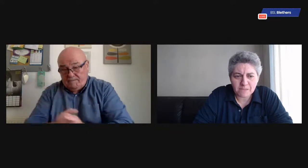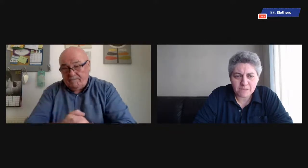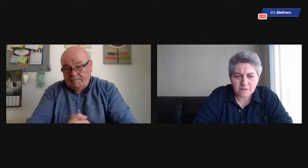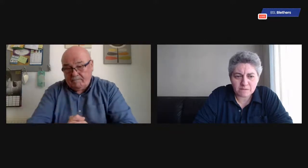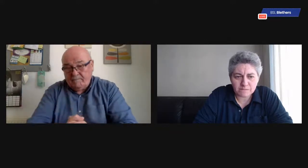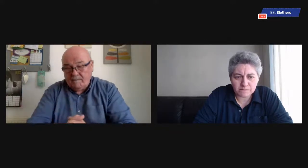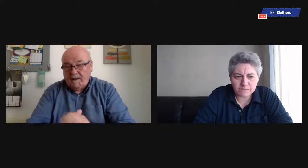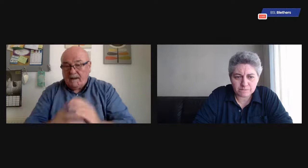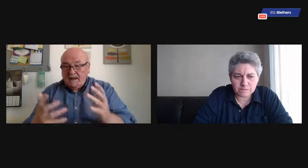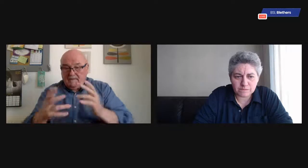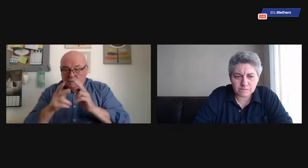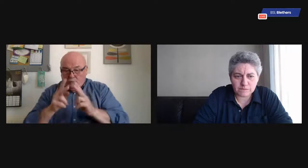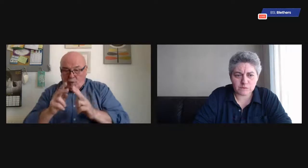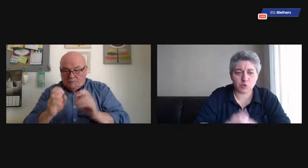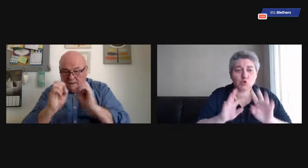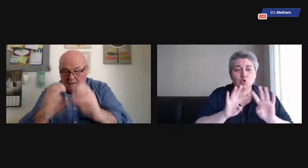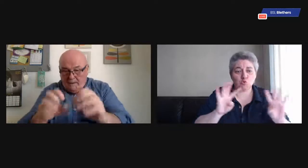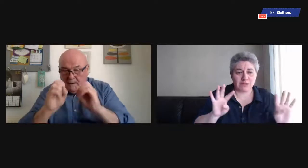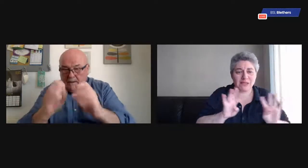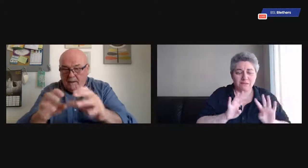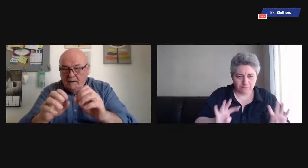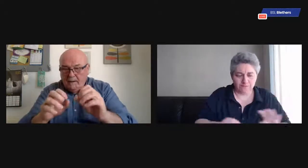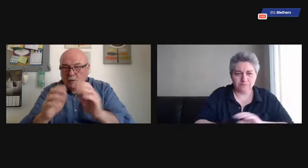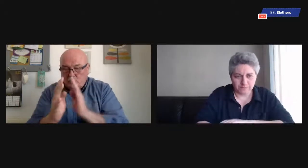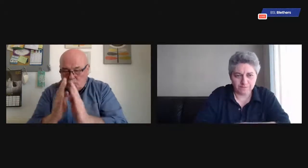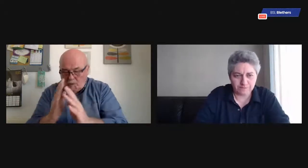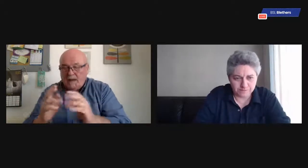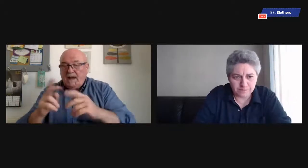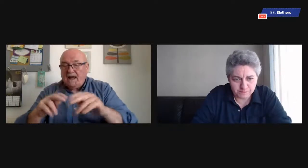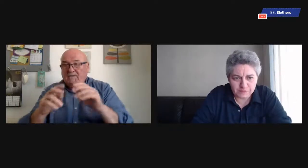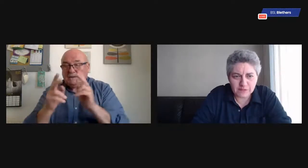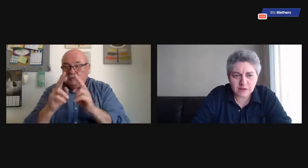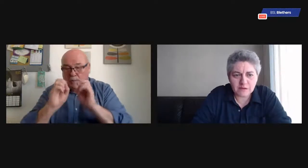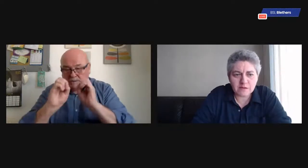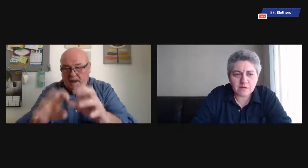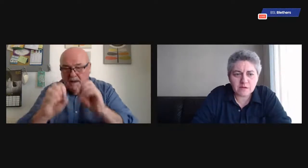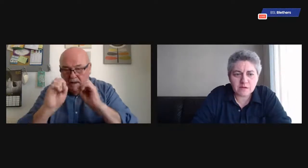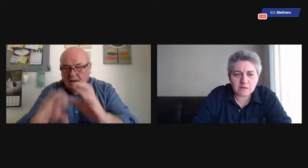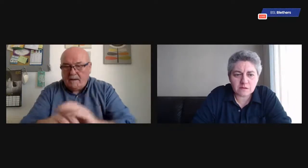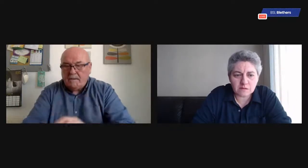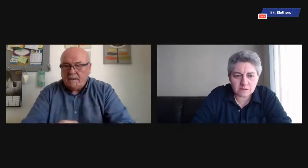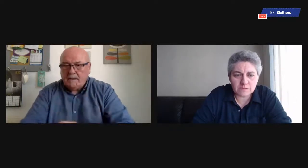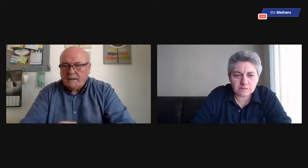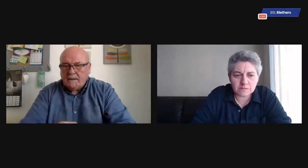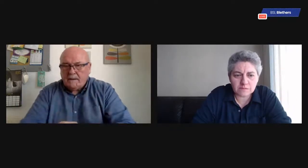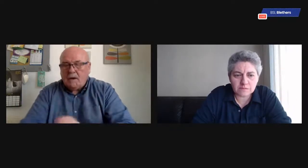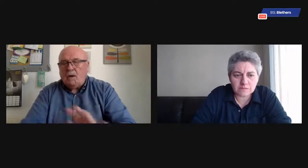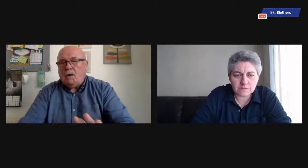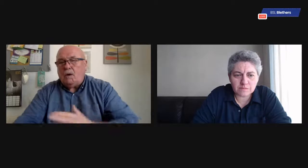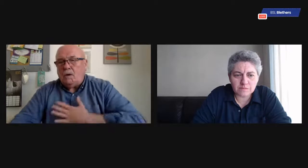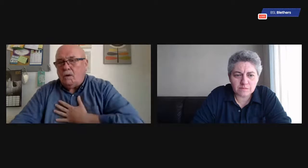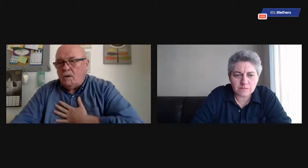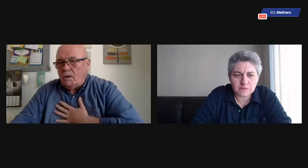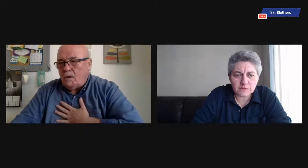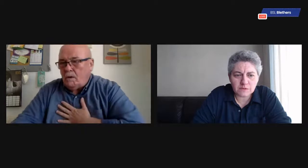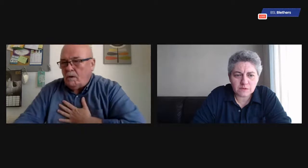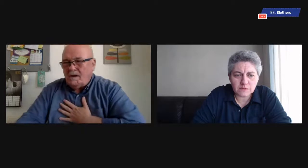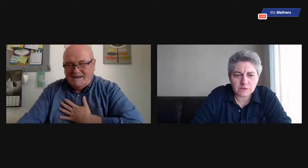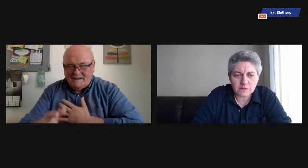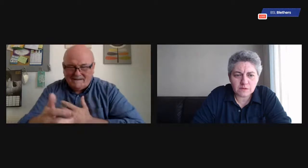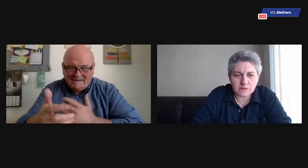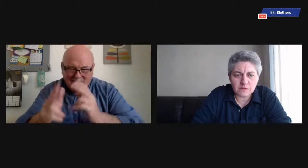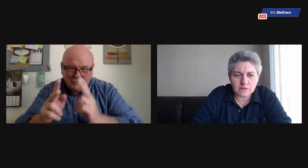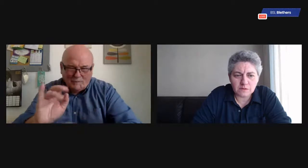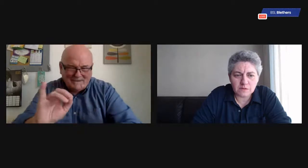say for example, we're at court and there's the jury there. It's a jury trial, and the interpreter's giving all this information